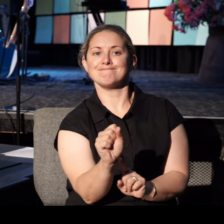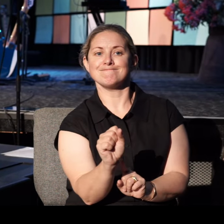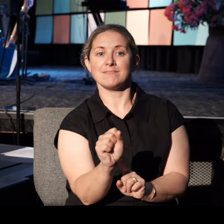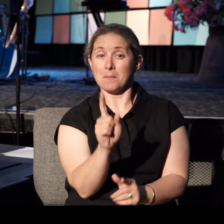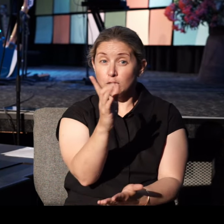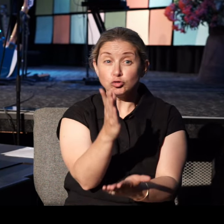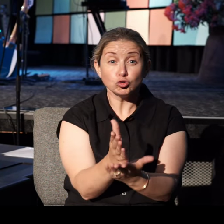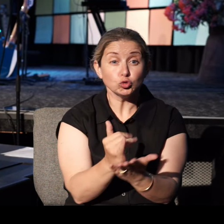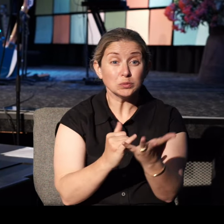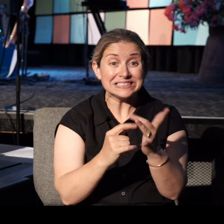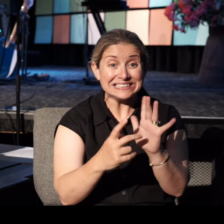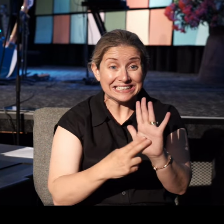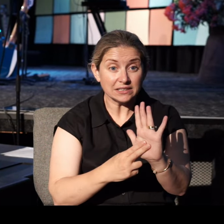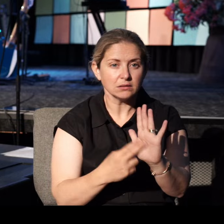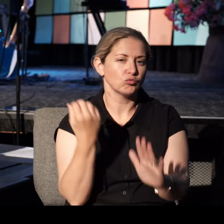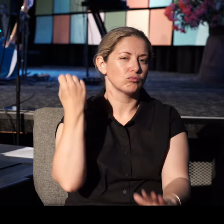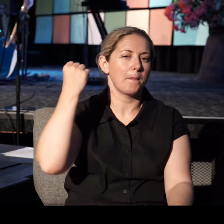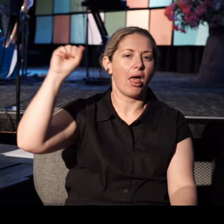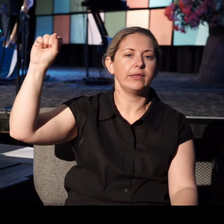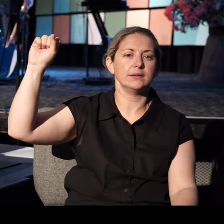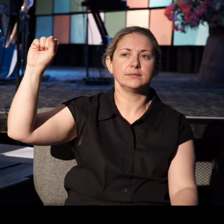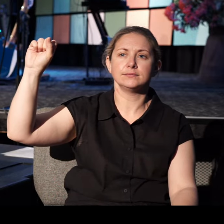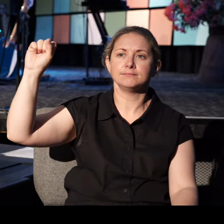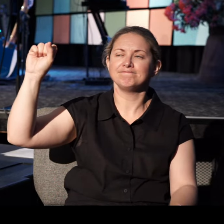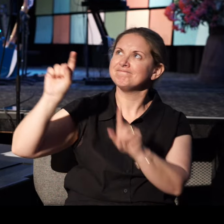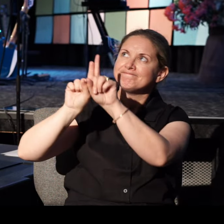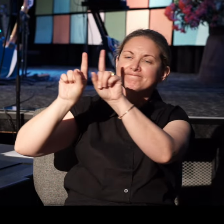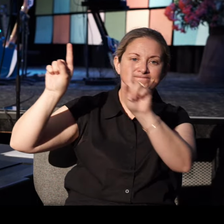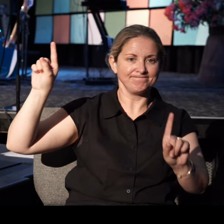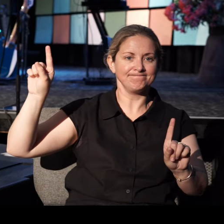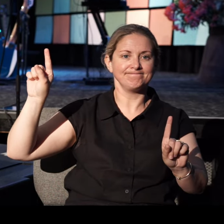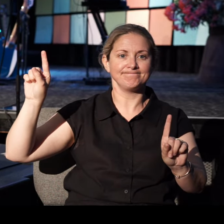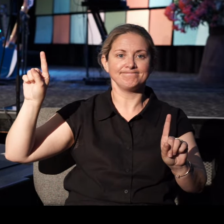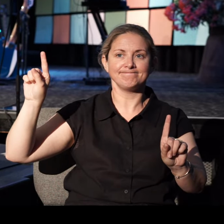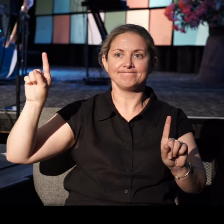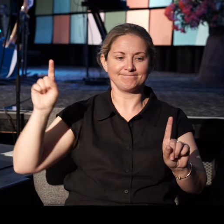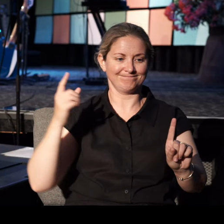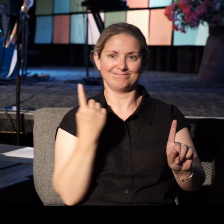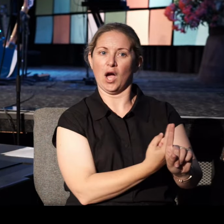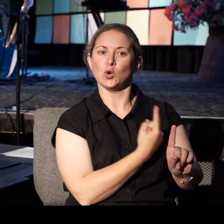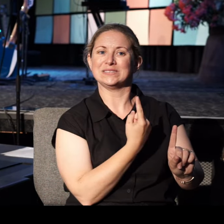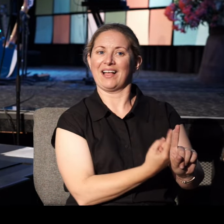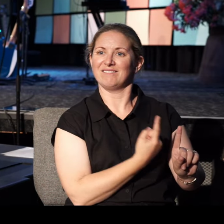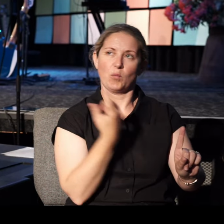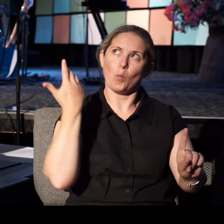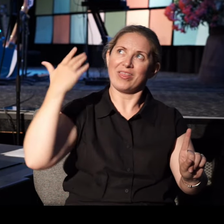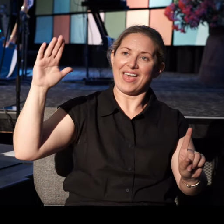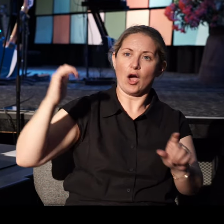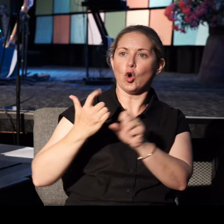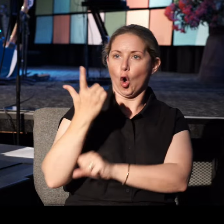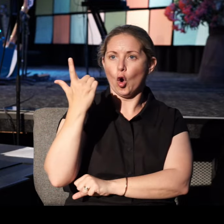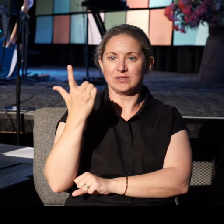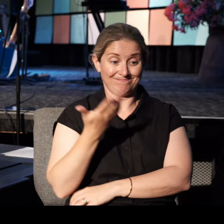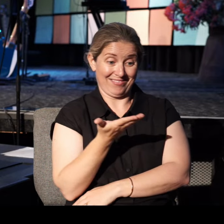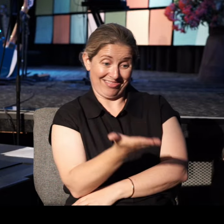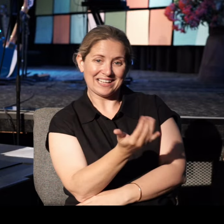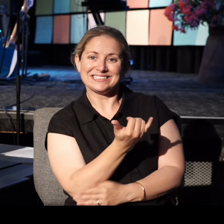rebellion, which will give rise to breaking laws. So sin is breaking laws because at root